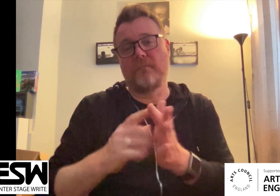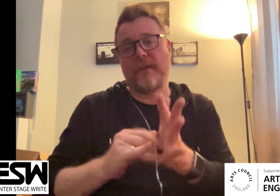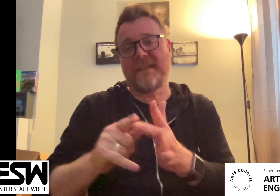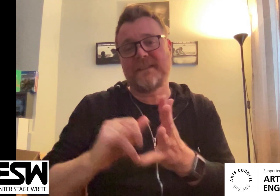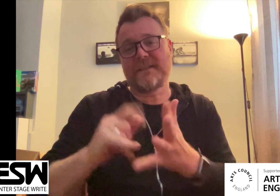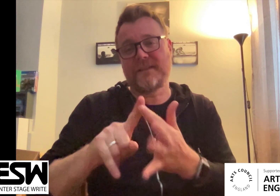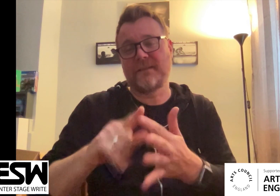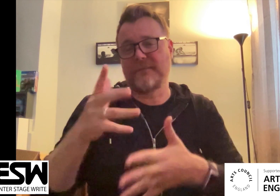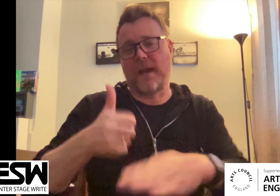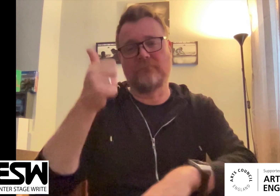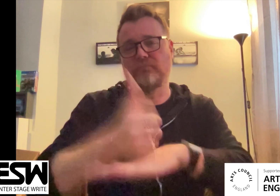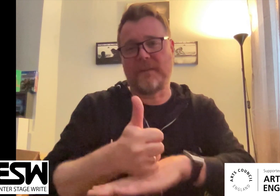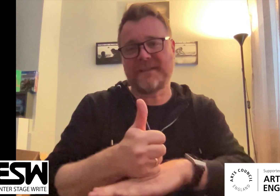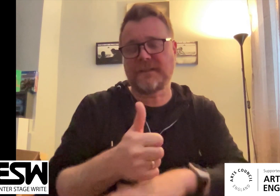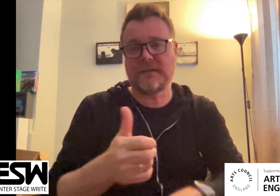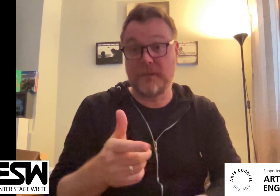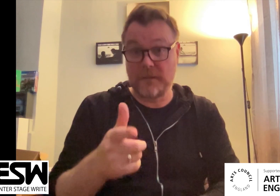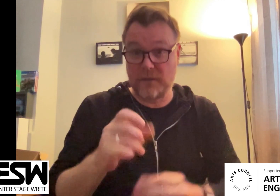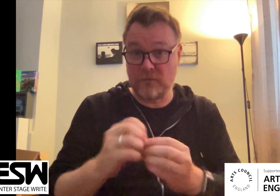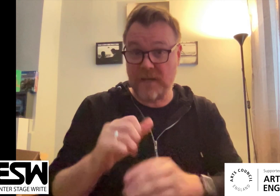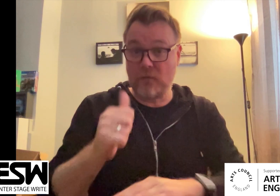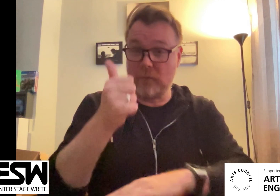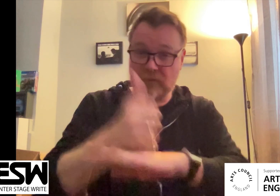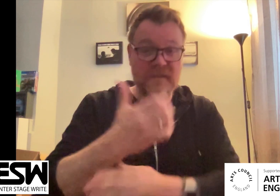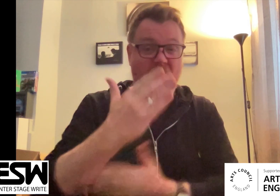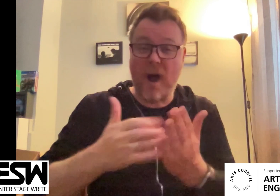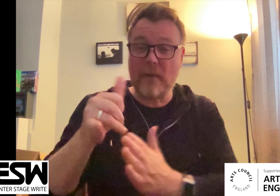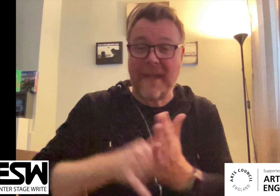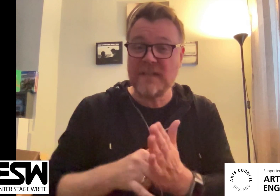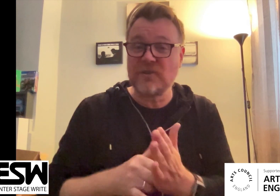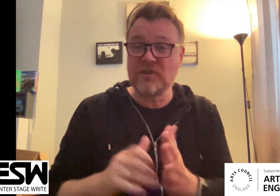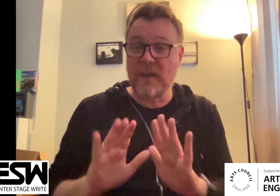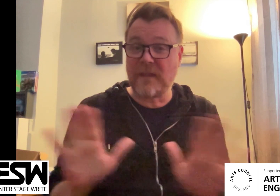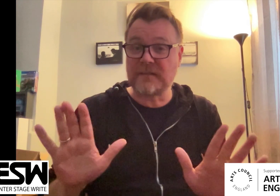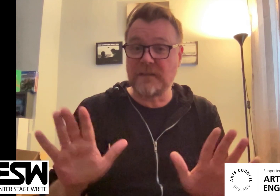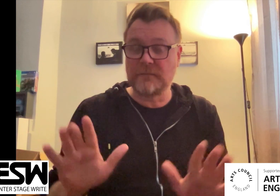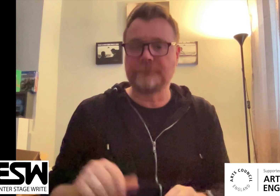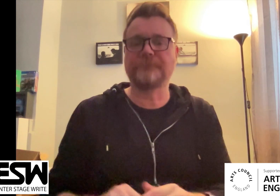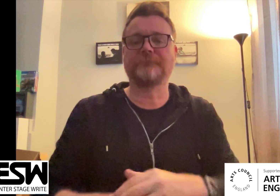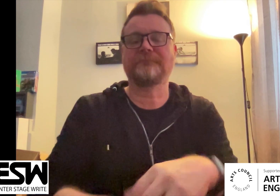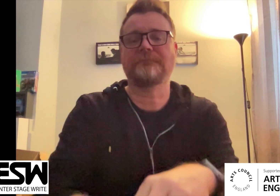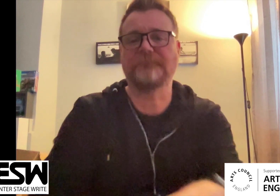And that's a premise. So I want you to write a premise, half a page, that's it.